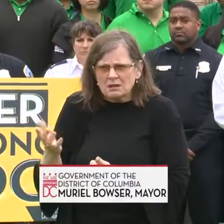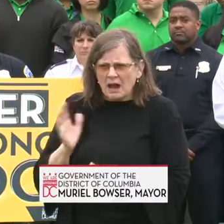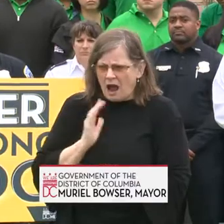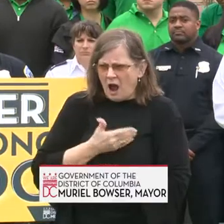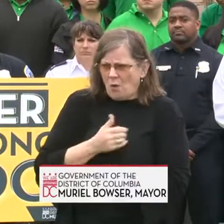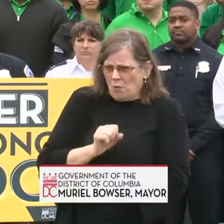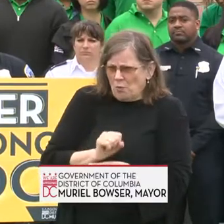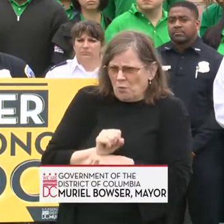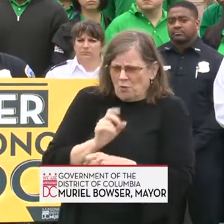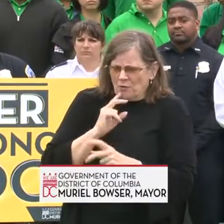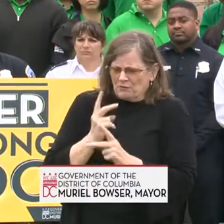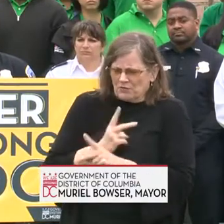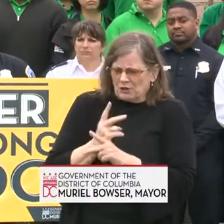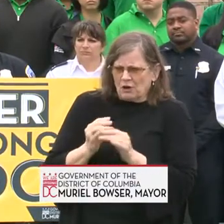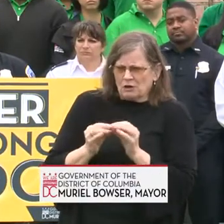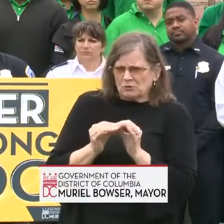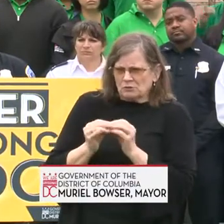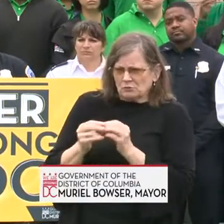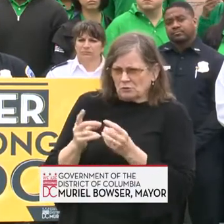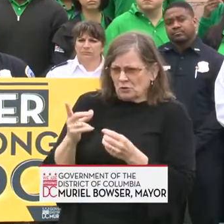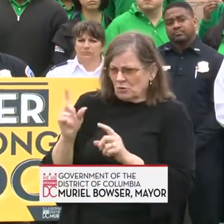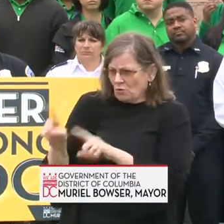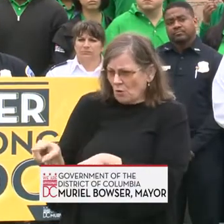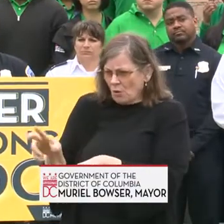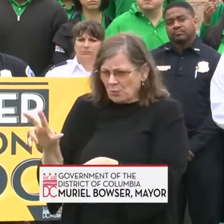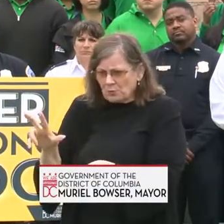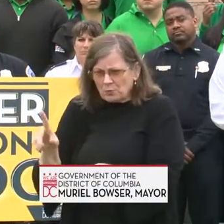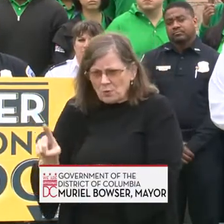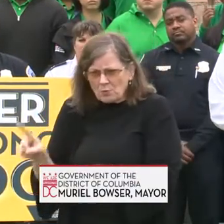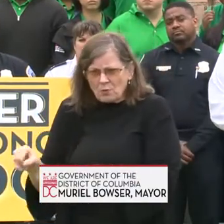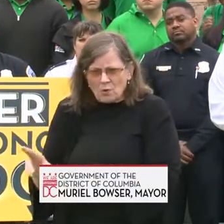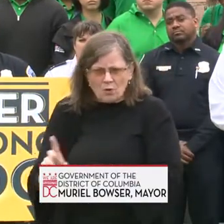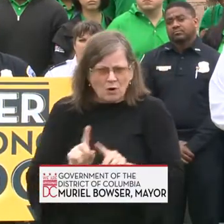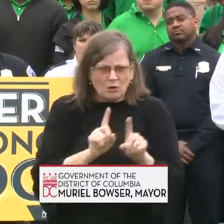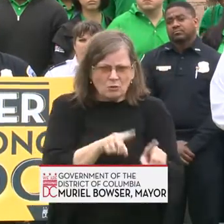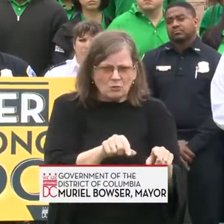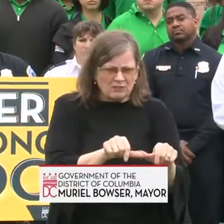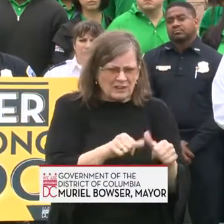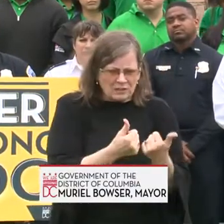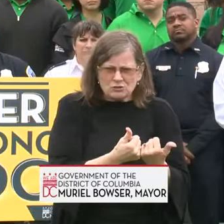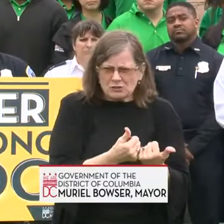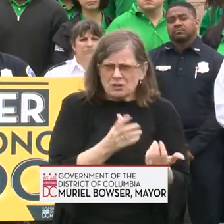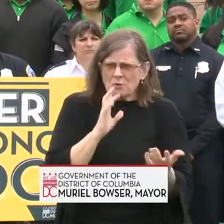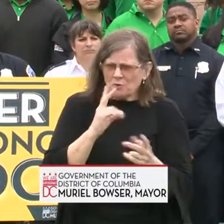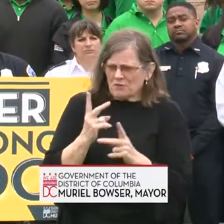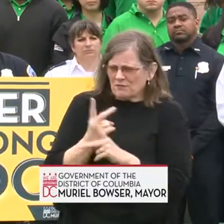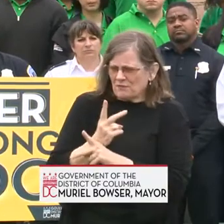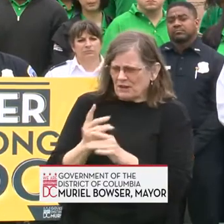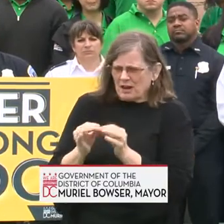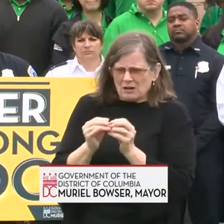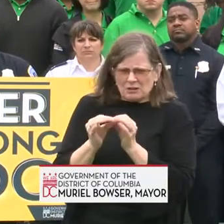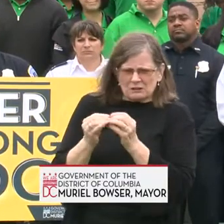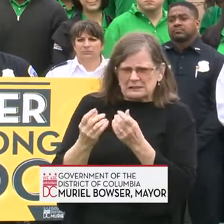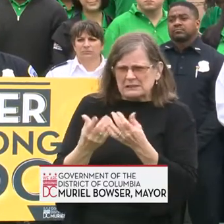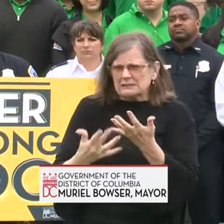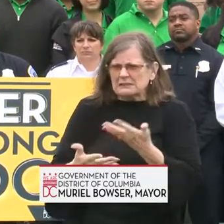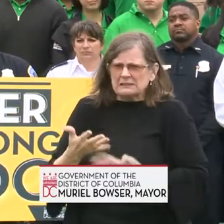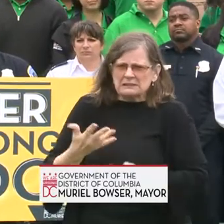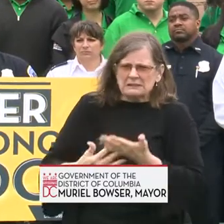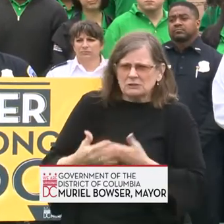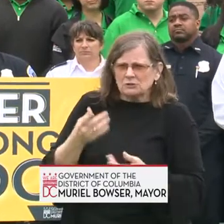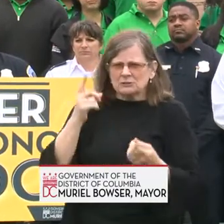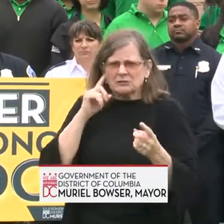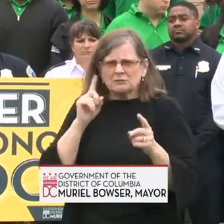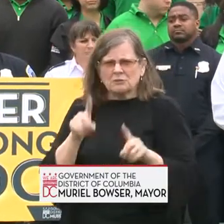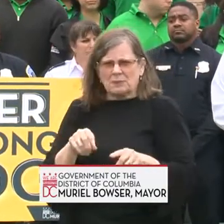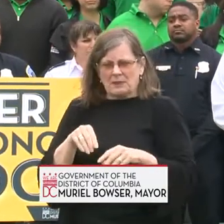it goes. If it goes to 311, if it goes to the agency, they'll figure that out, and they will also create a report in our